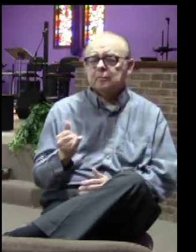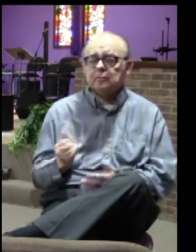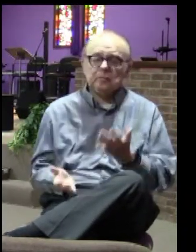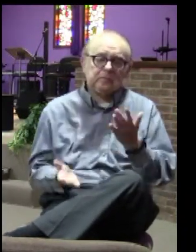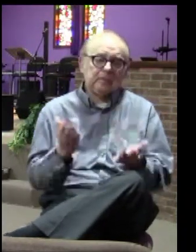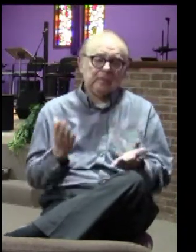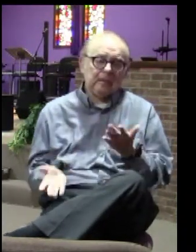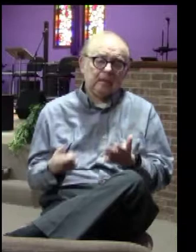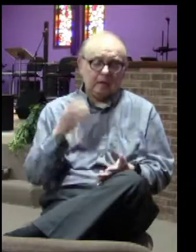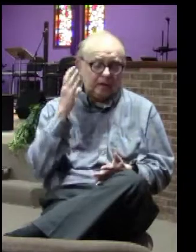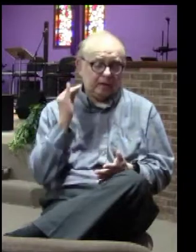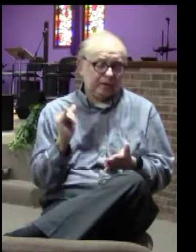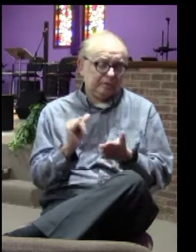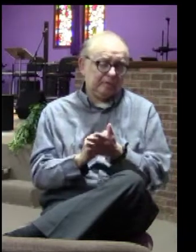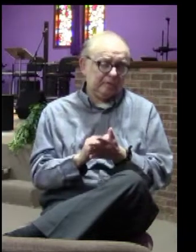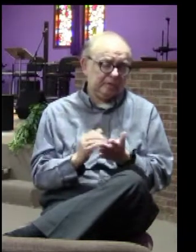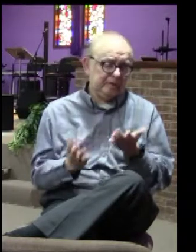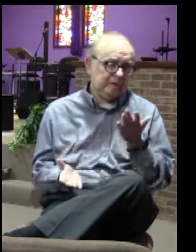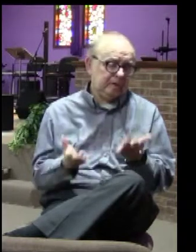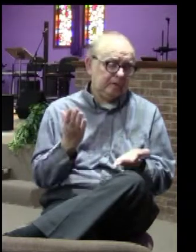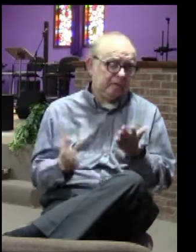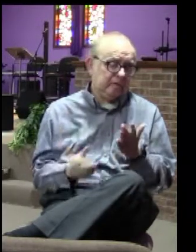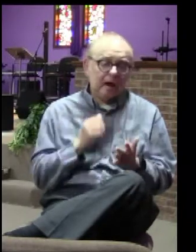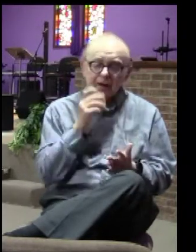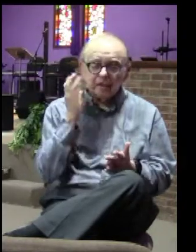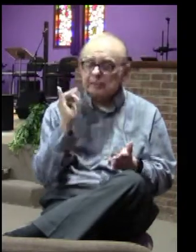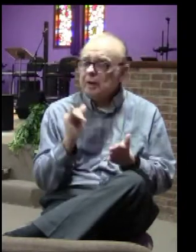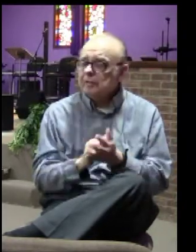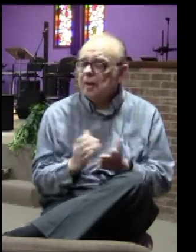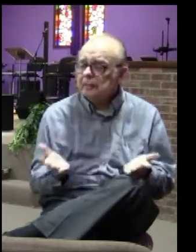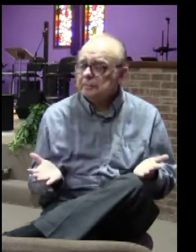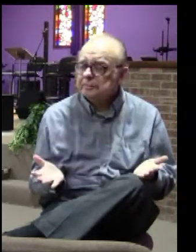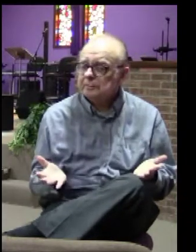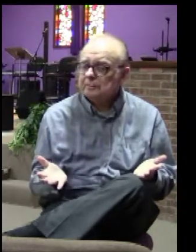maybe you've experienced this and maybe you haven't.